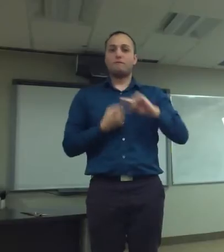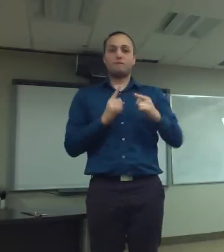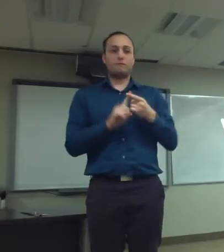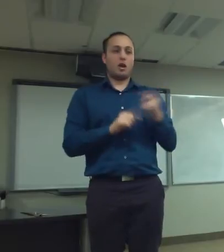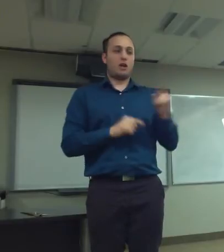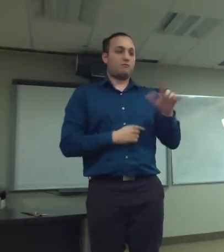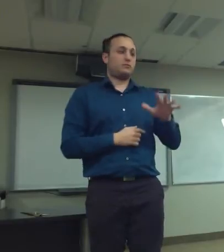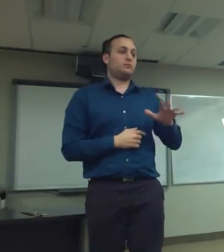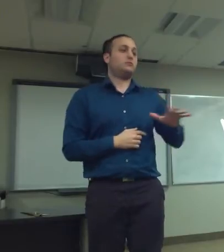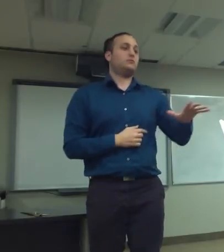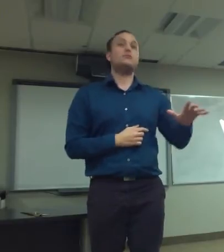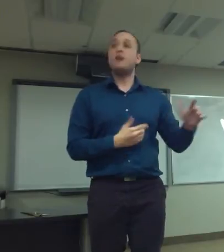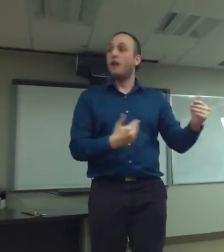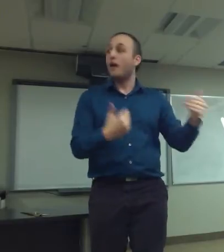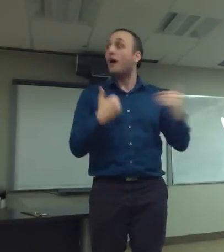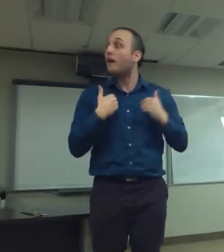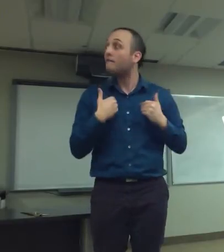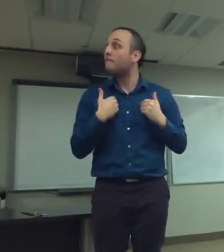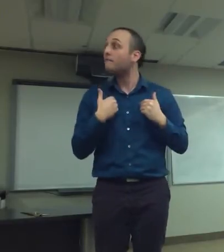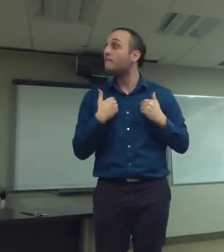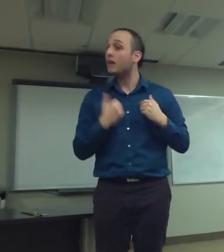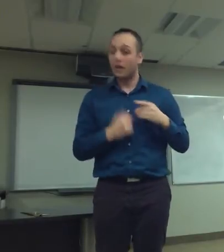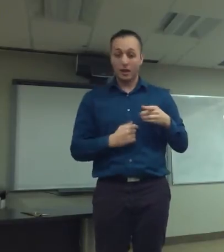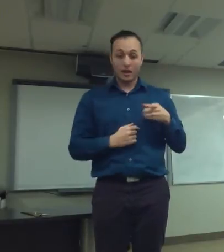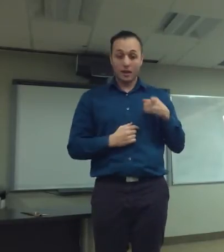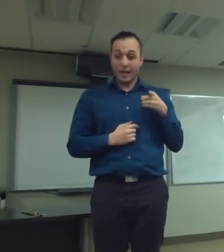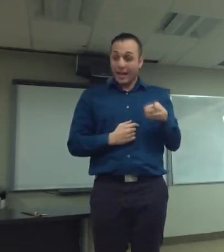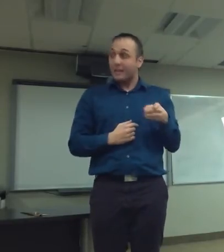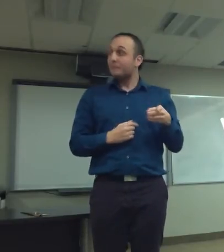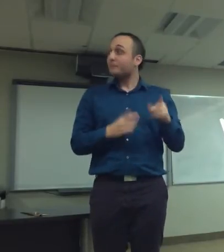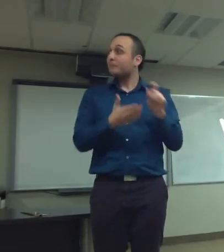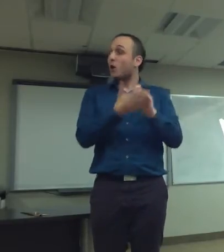Mommy, there are coloring markers that smell.